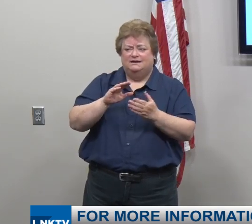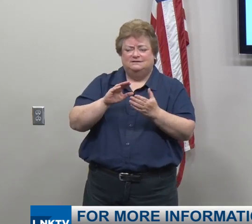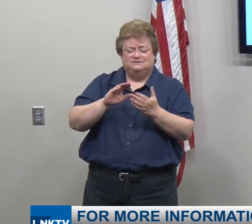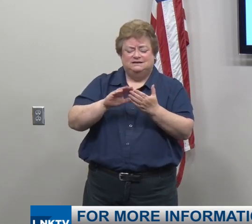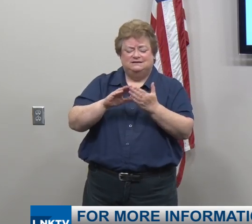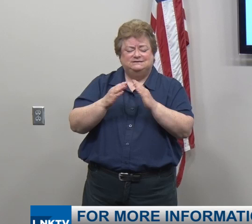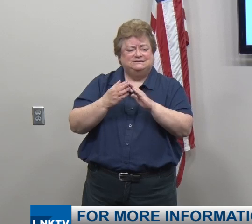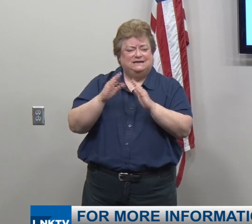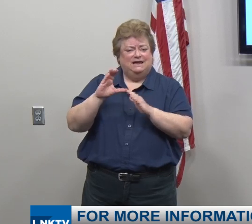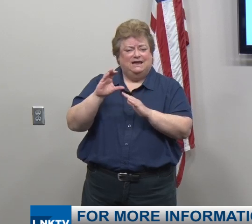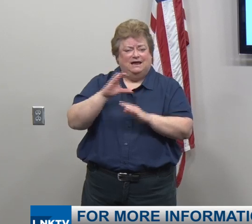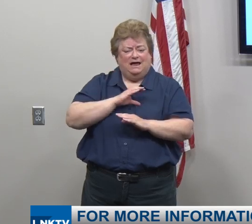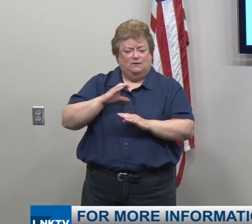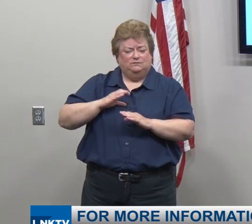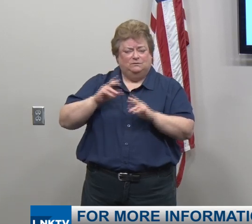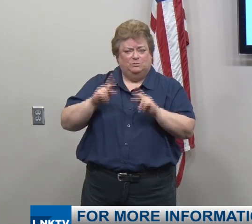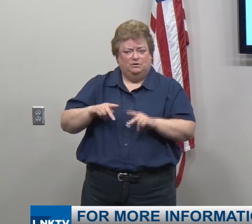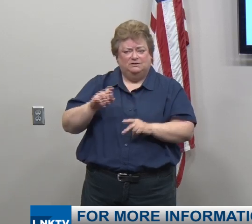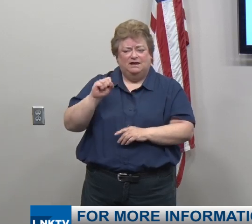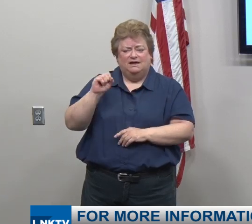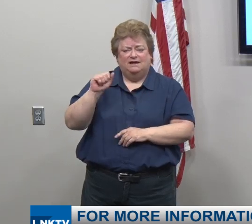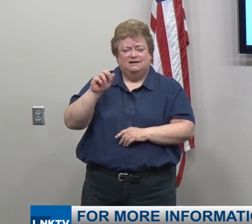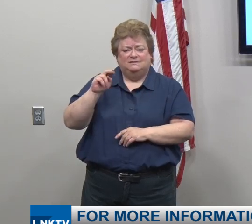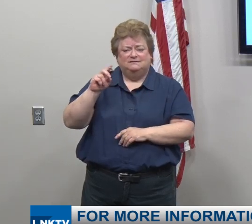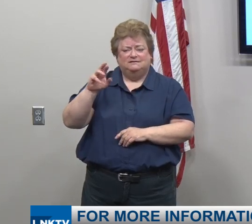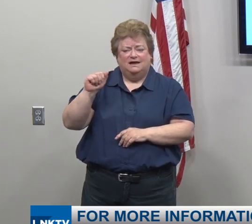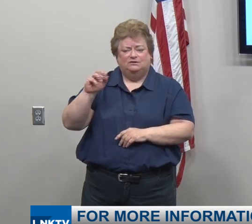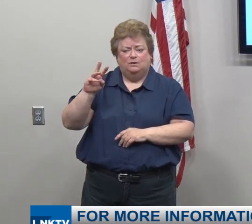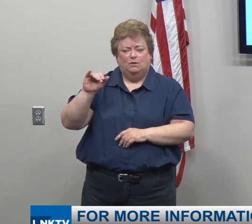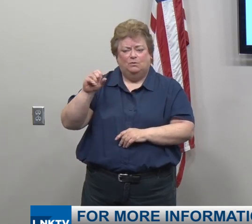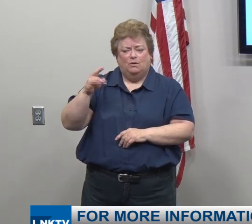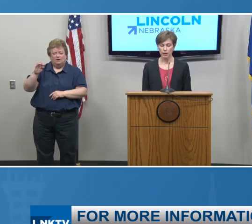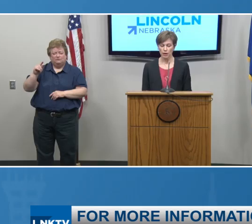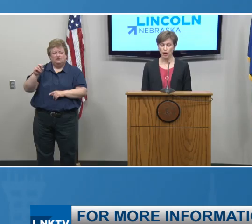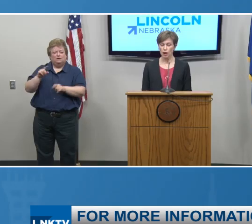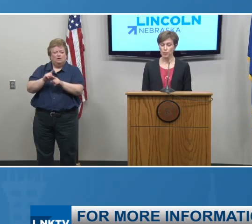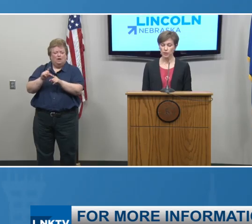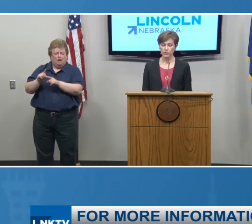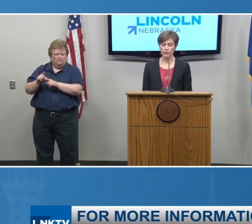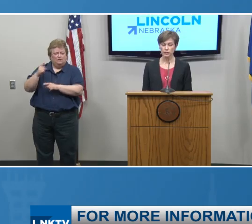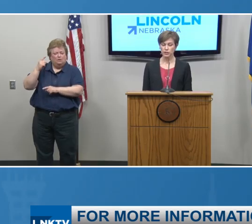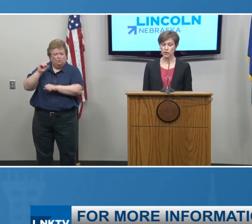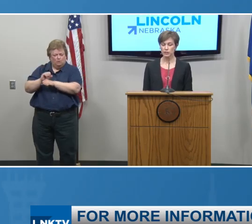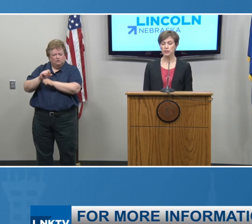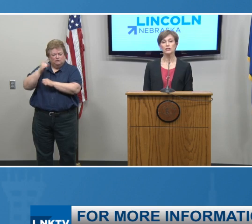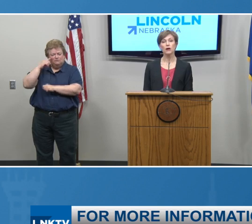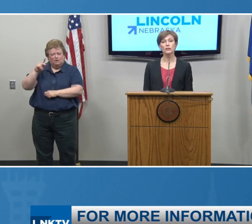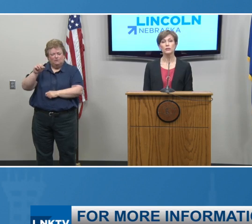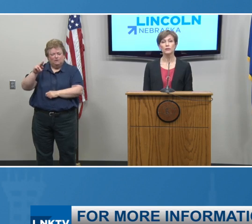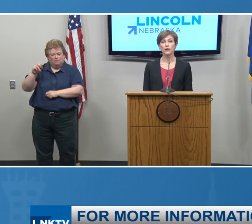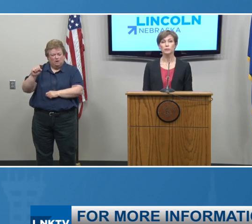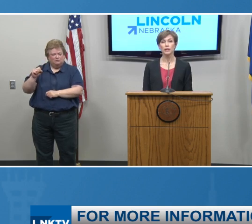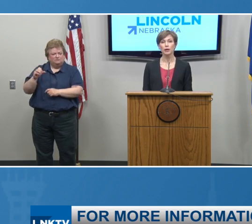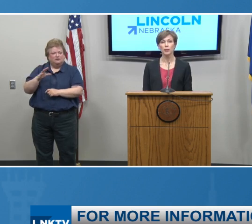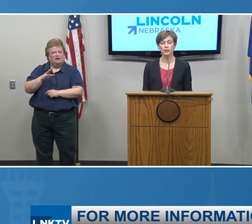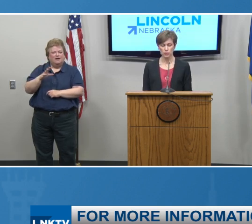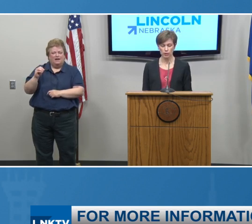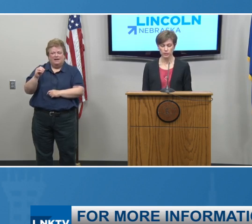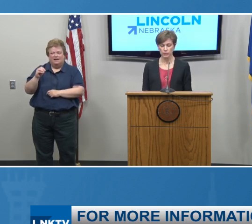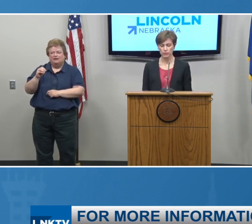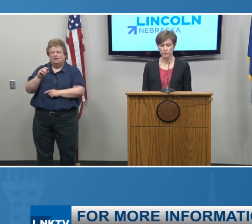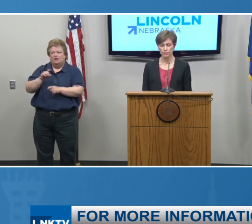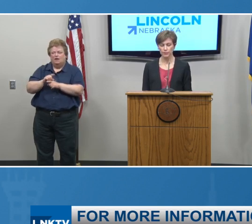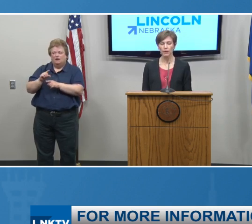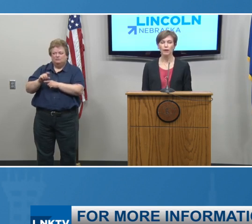Sandra Washington, who is also a former Associate Regional Director for the National Park Service. Our Parks Director, Lynn Johnson, is also available to help